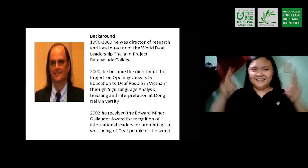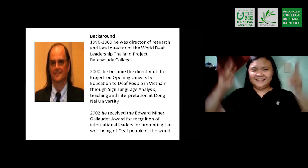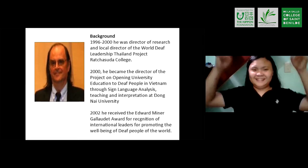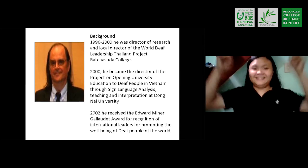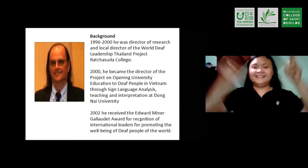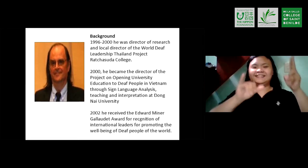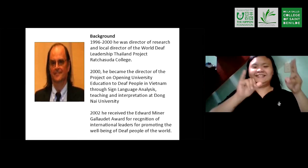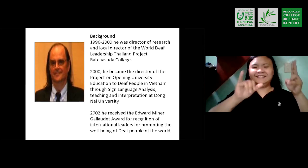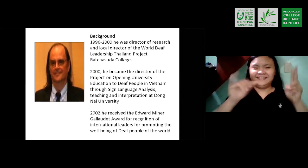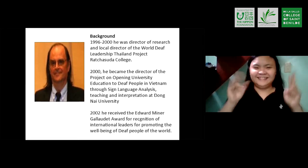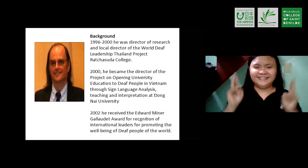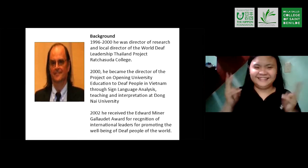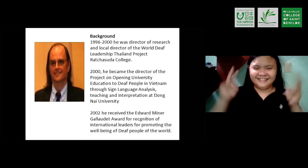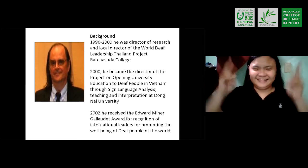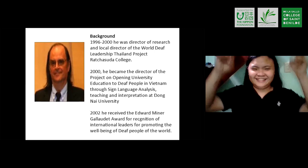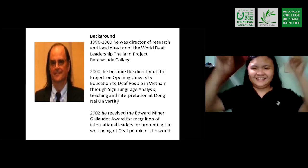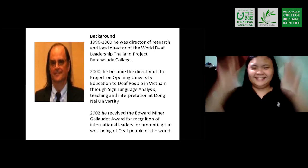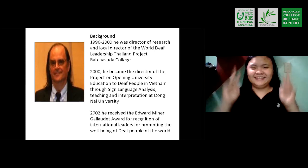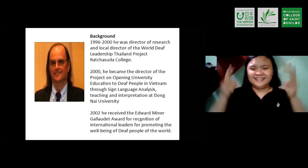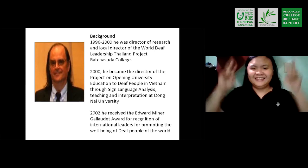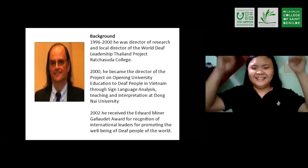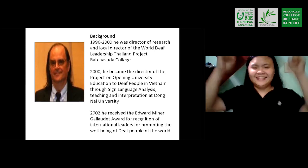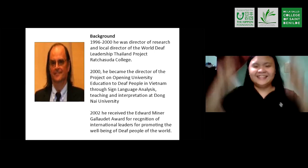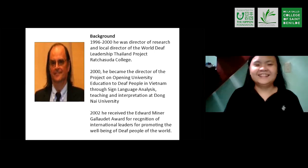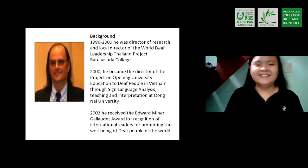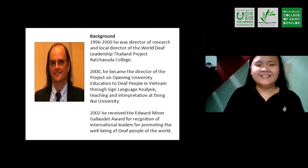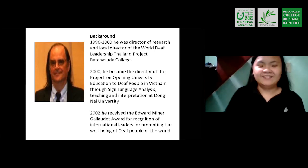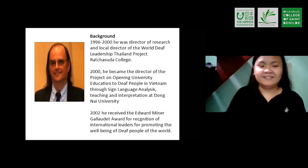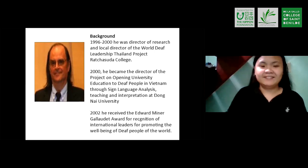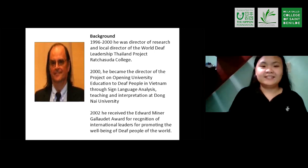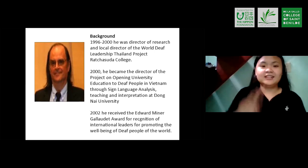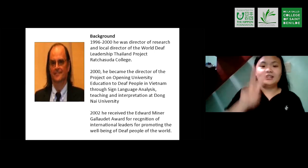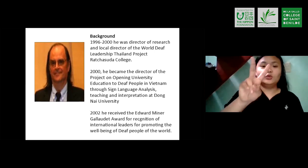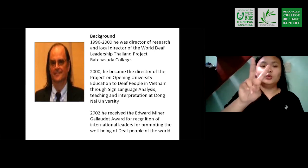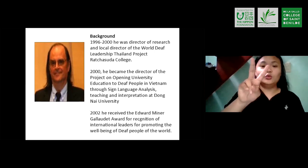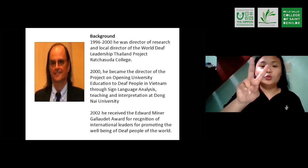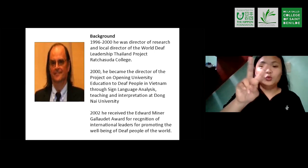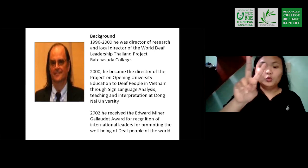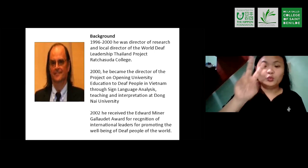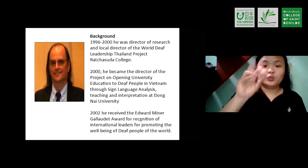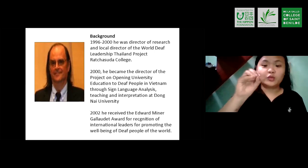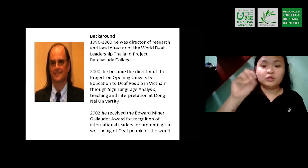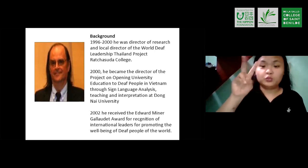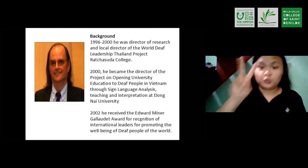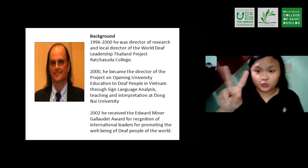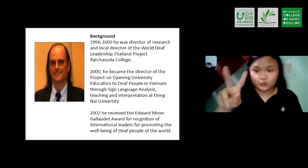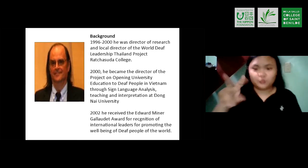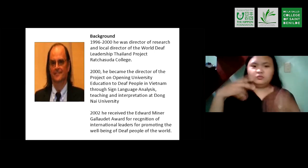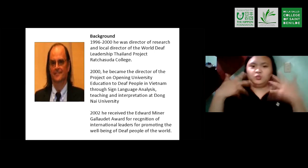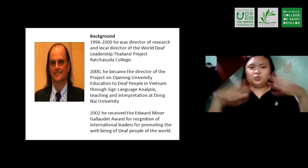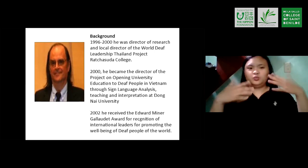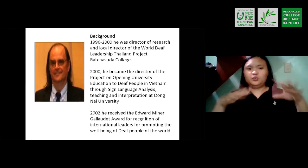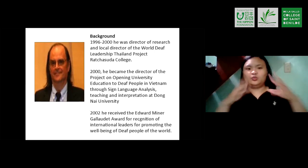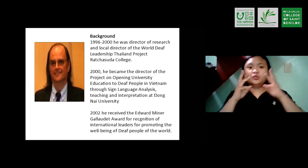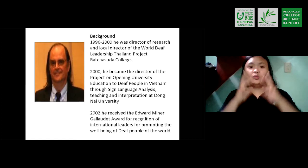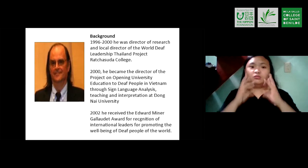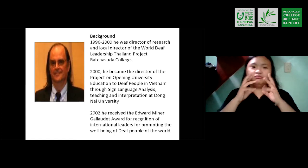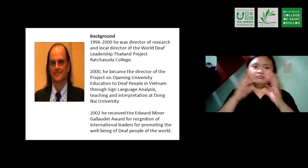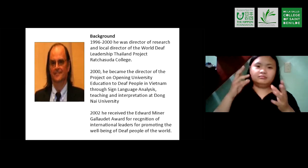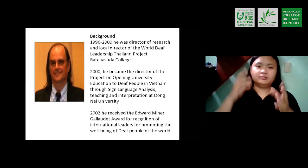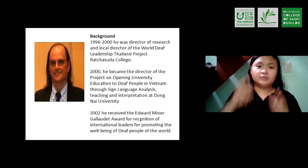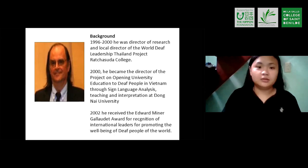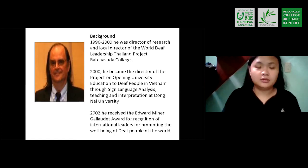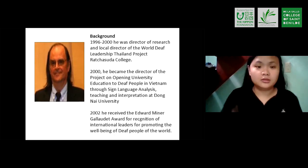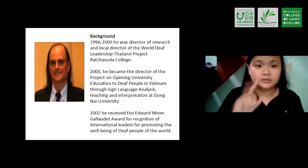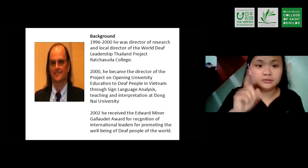This was the sign, right? Okay, thank you. Actually, it's interesting. Dong Nai means a field of deer. Nai